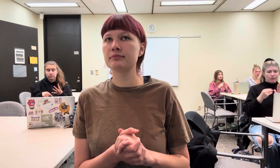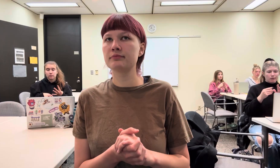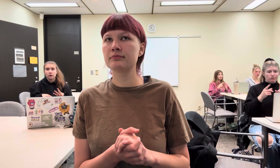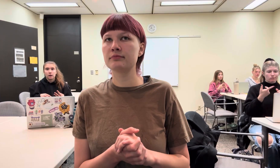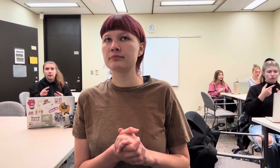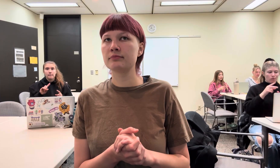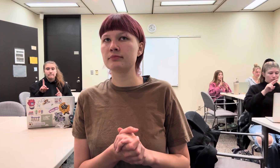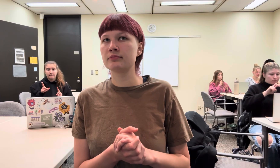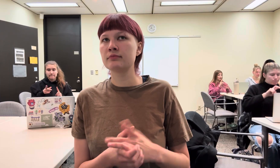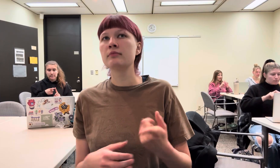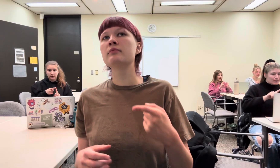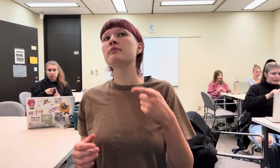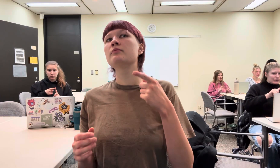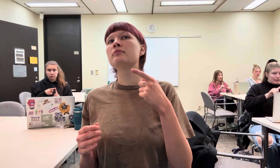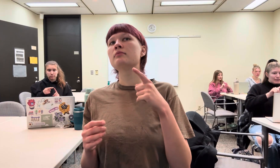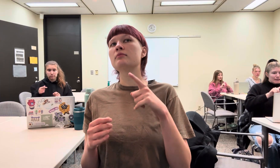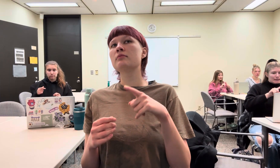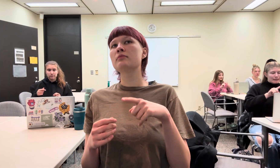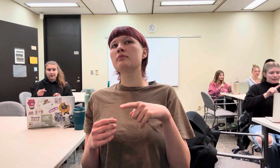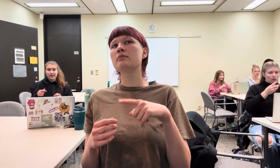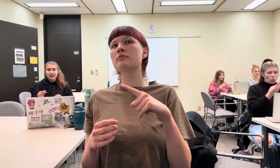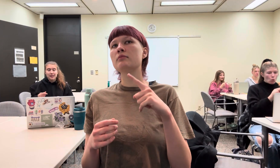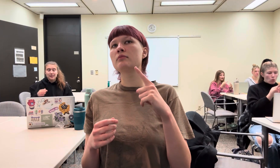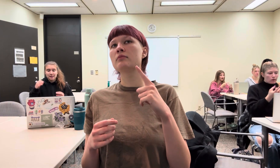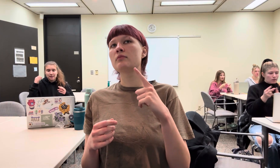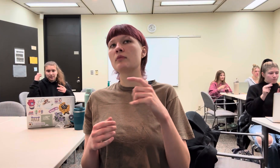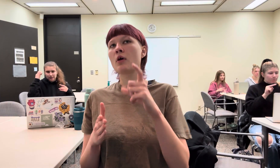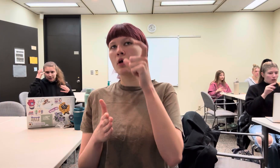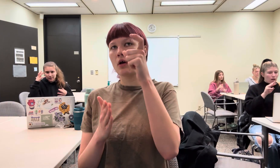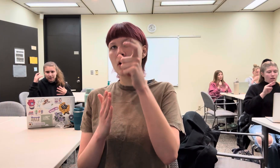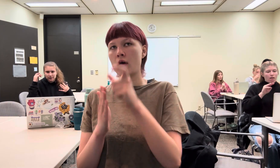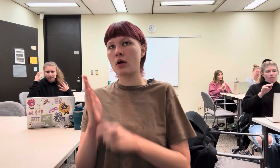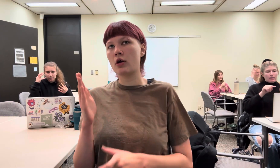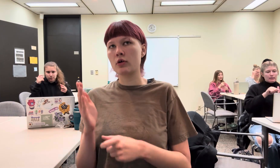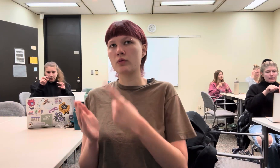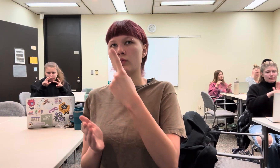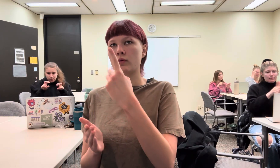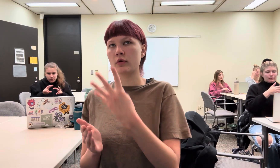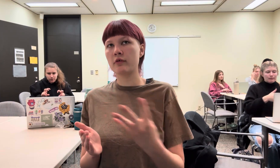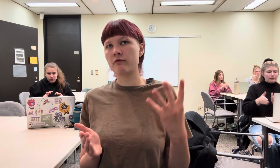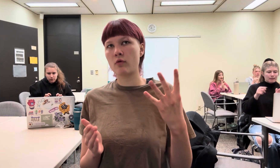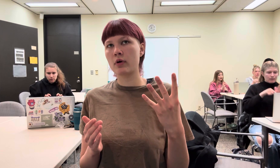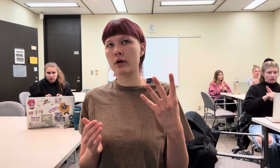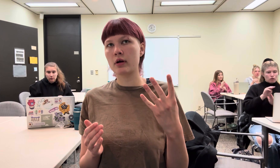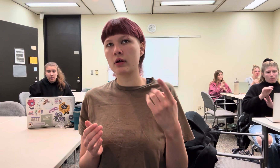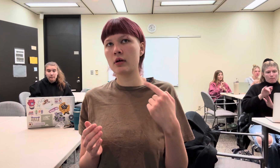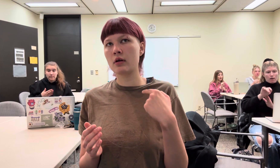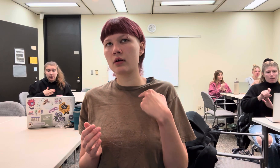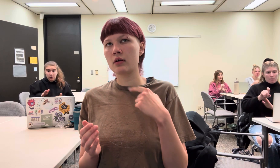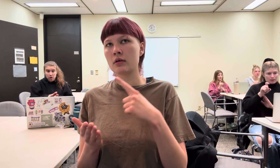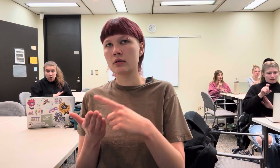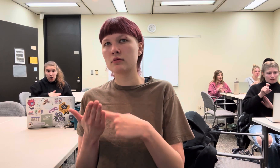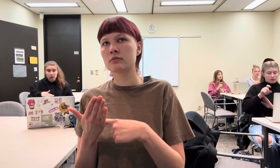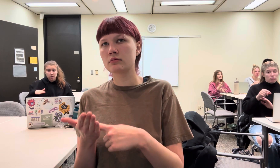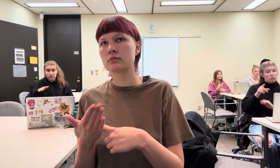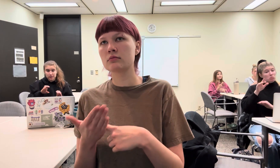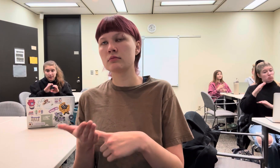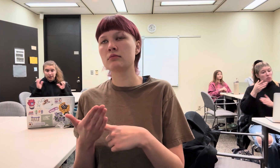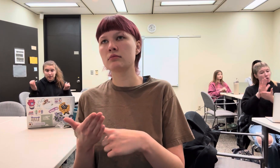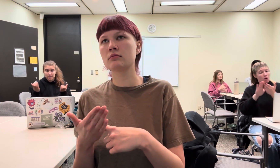Malcolm X and thinking critically. I always do this with my college course. We always do this piece. I like it a whole lot. And